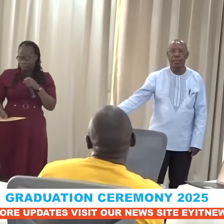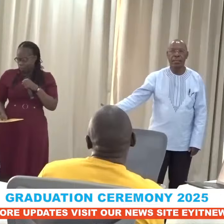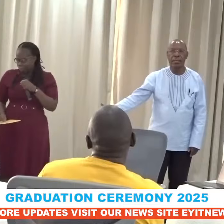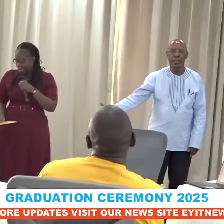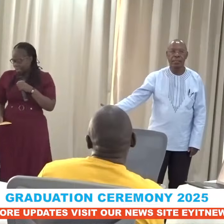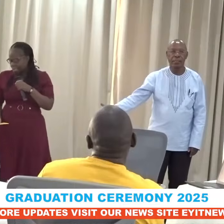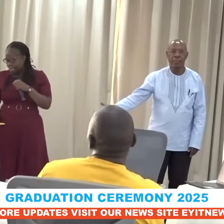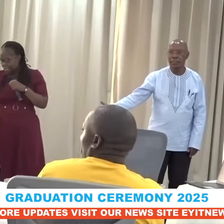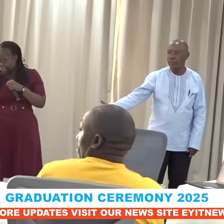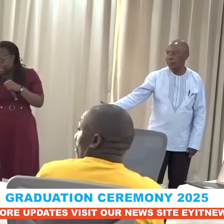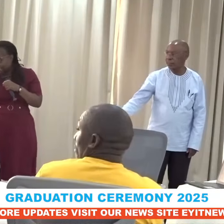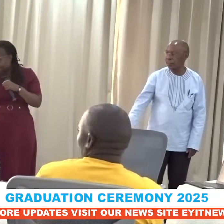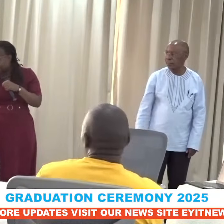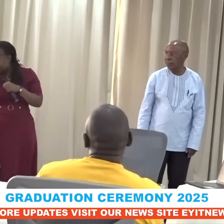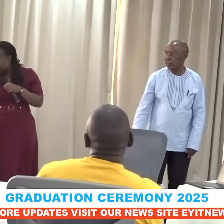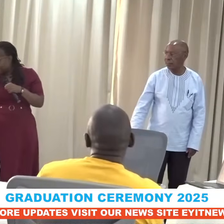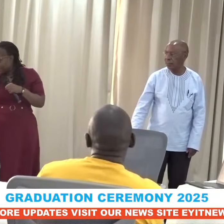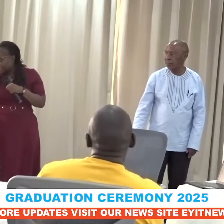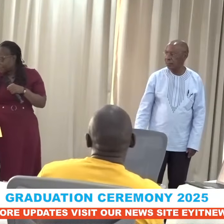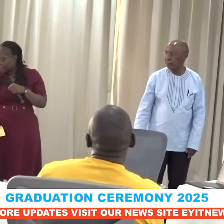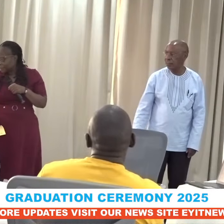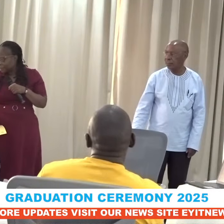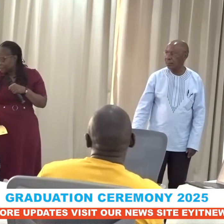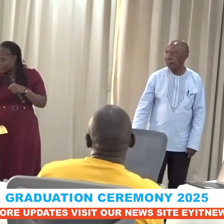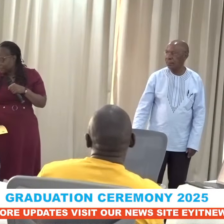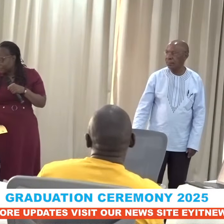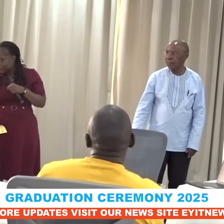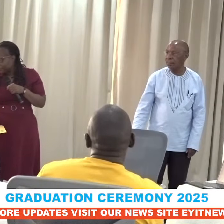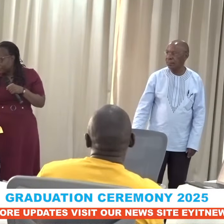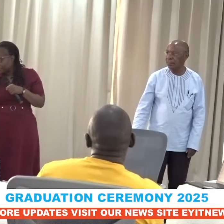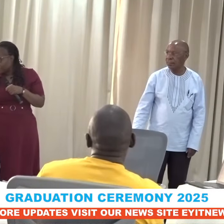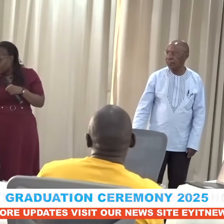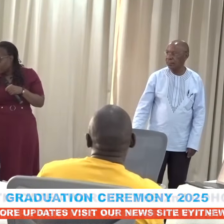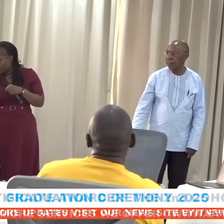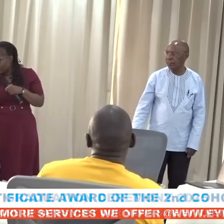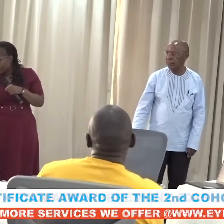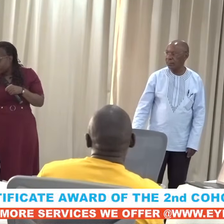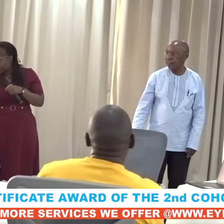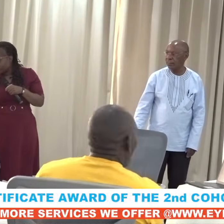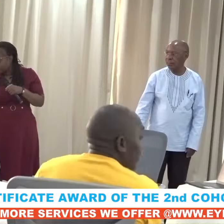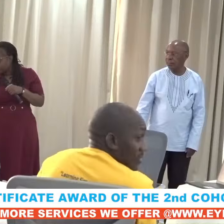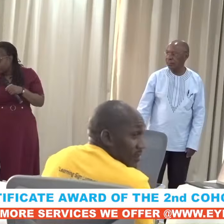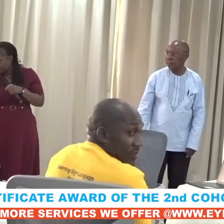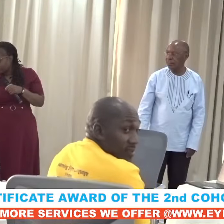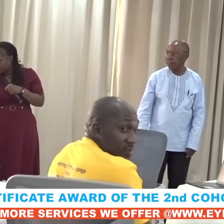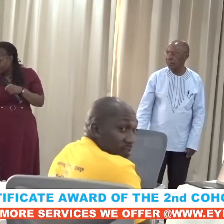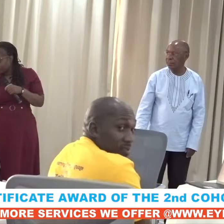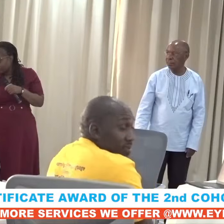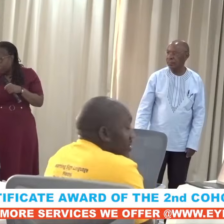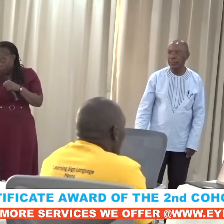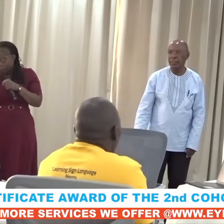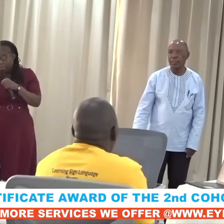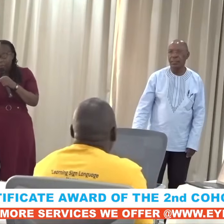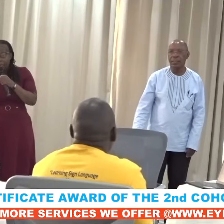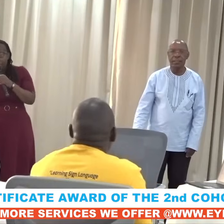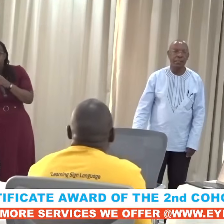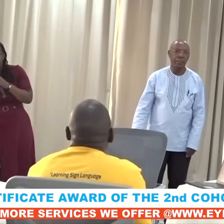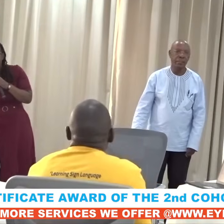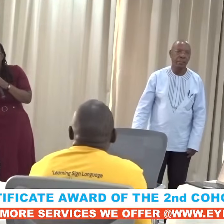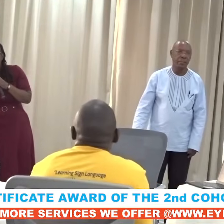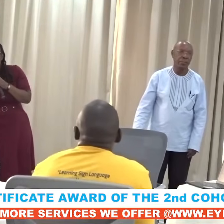Chibirige Mark. Guys, you're getting those who are around, eh? Yeah. Lubega